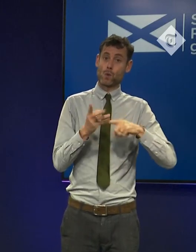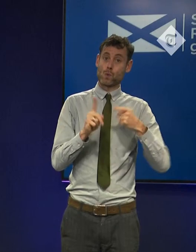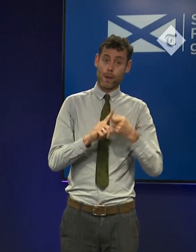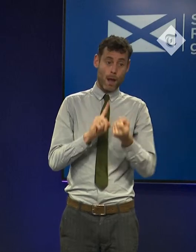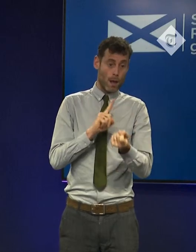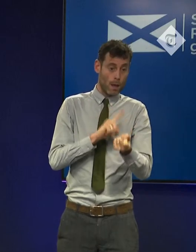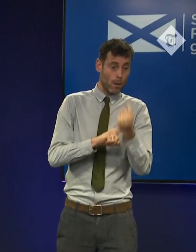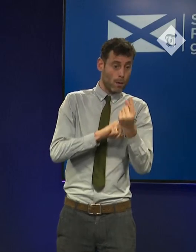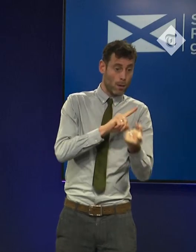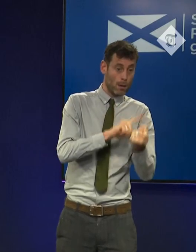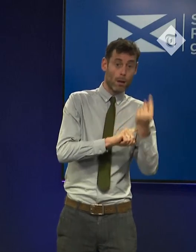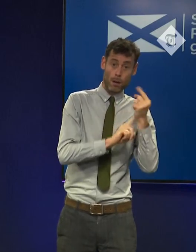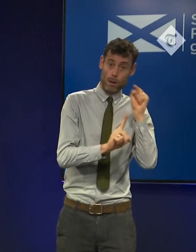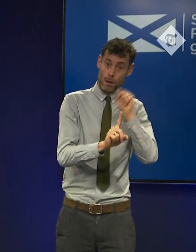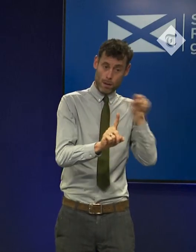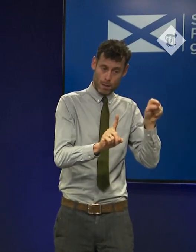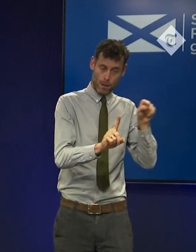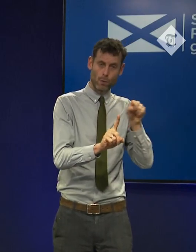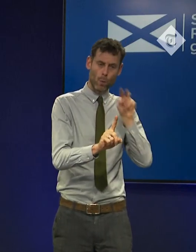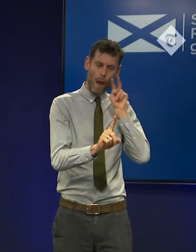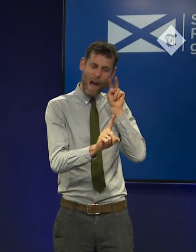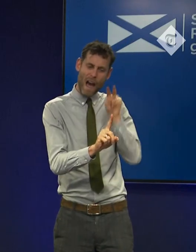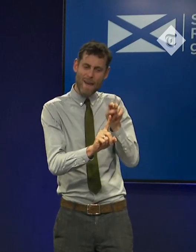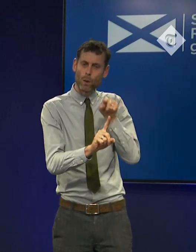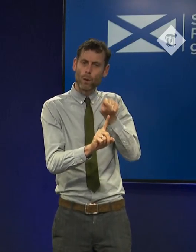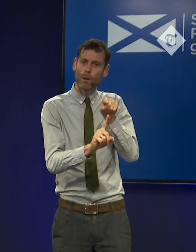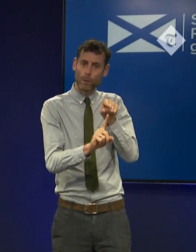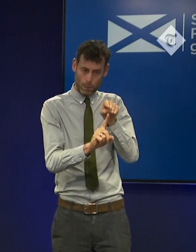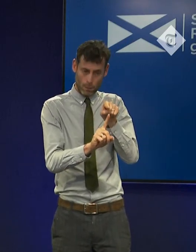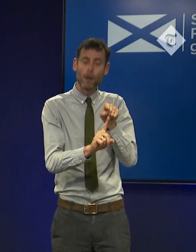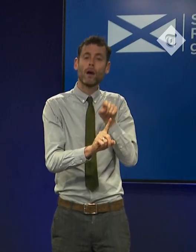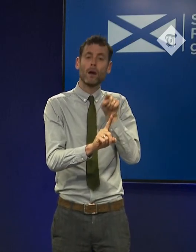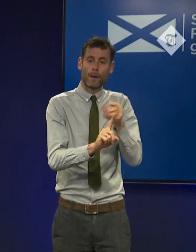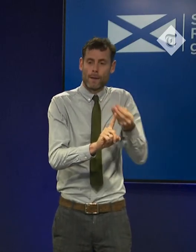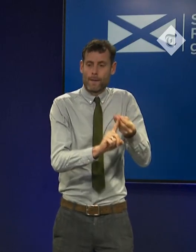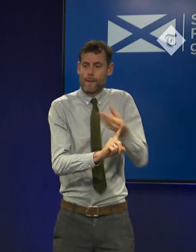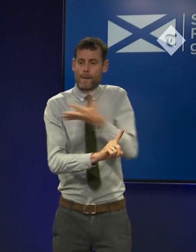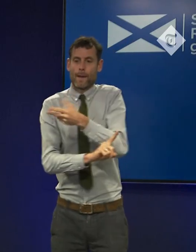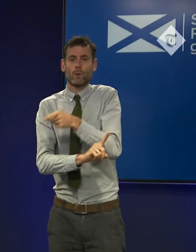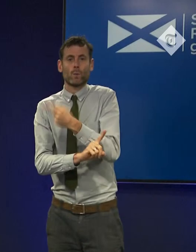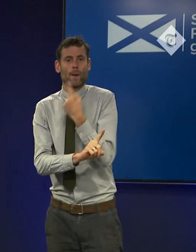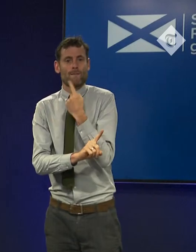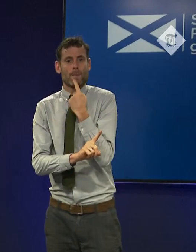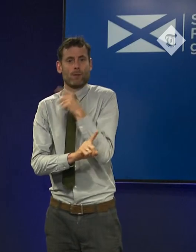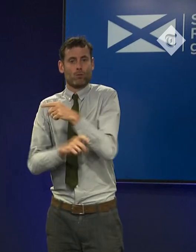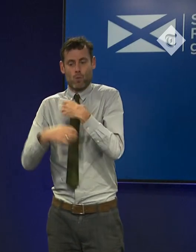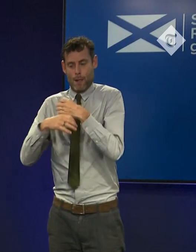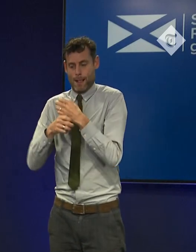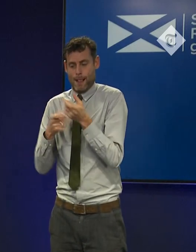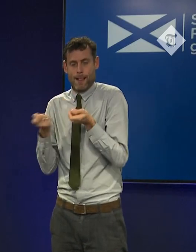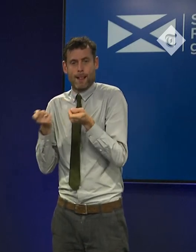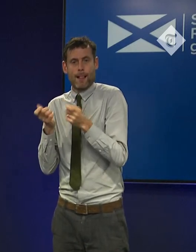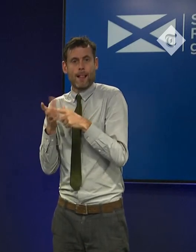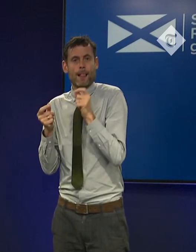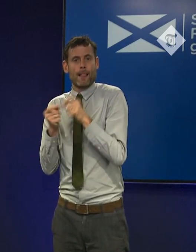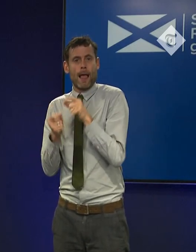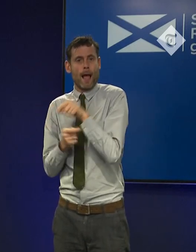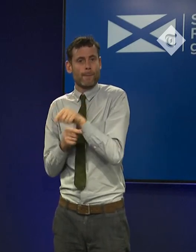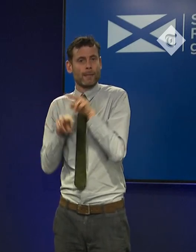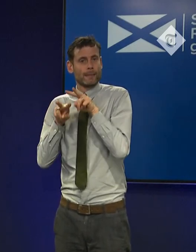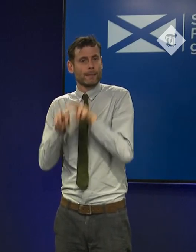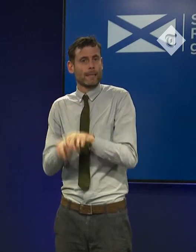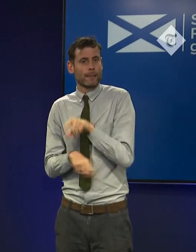viral material that we can then subject to these lab-based tests as well. And all that will, as I say, will already